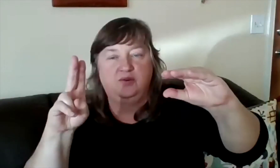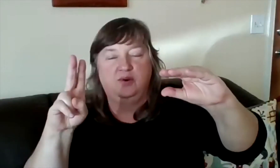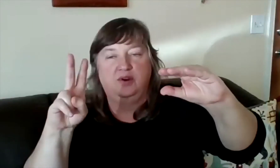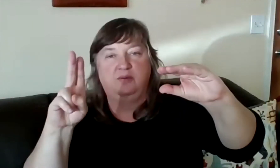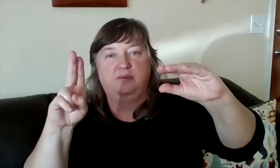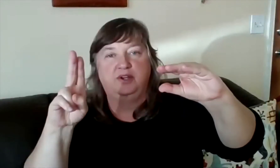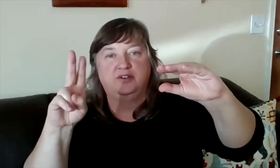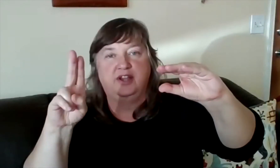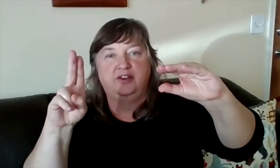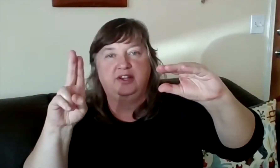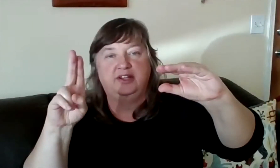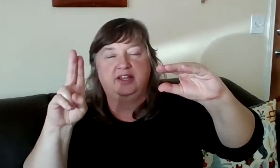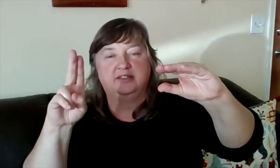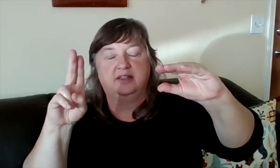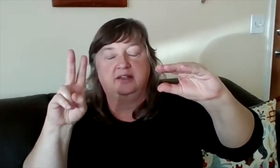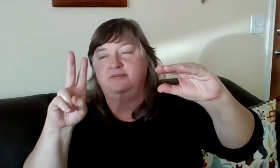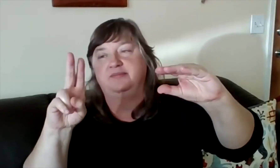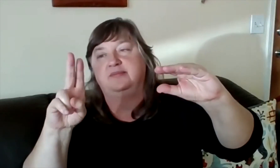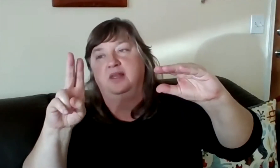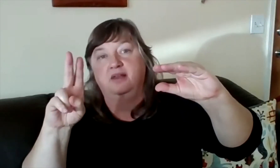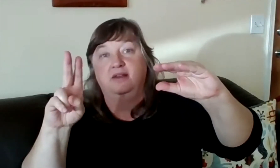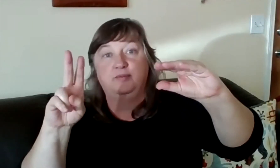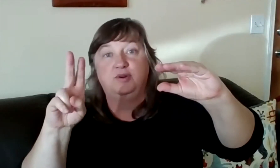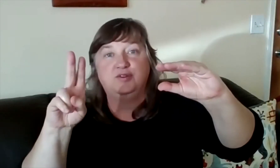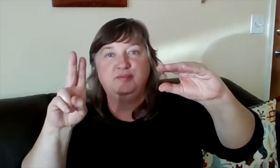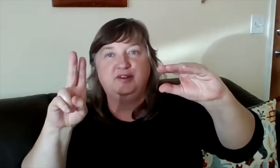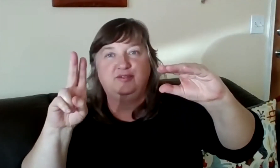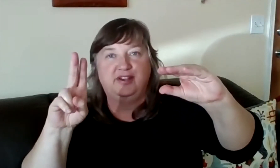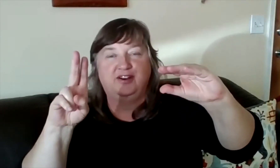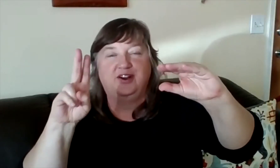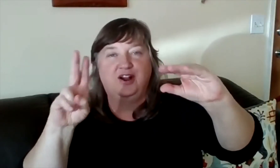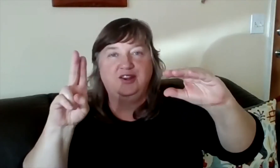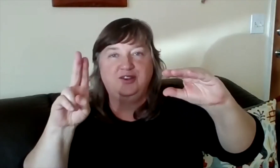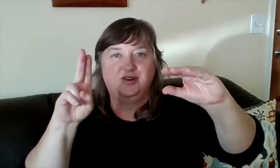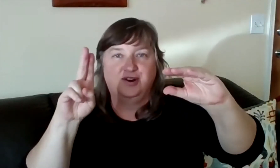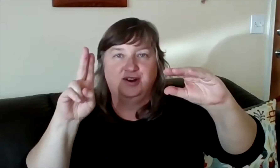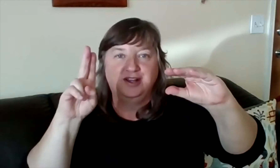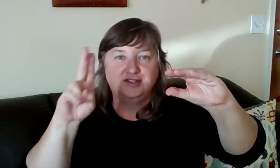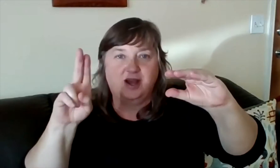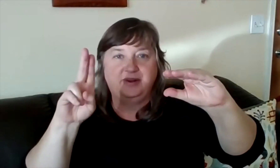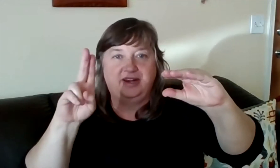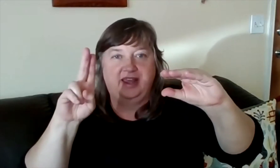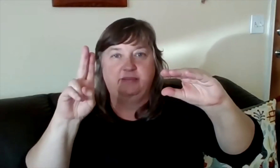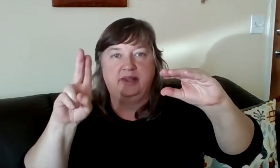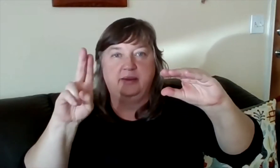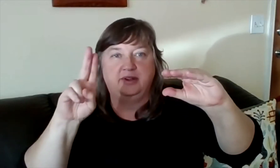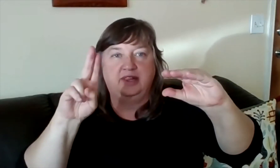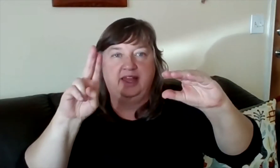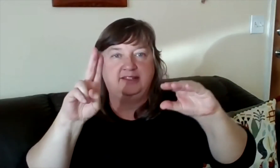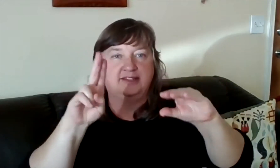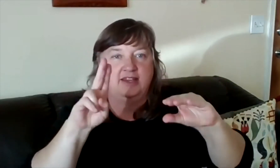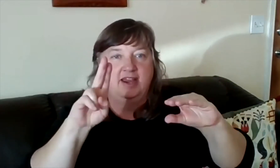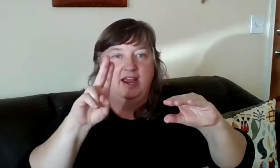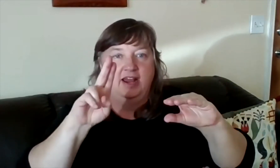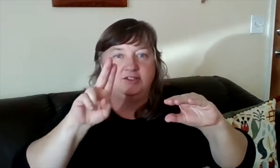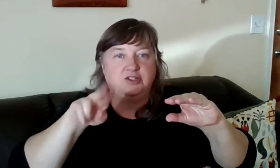your pointer and your index, pointer and your middle finger on your dominant hand become your legs. And